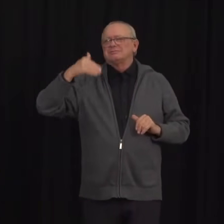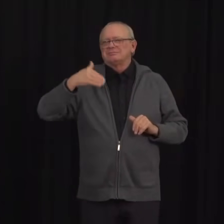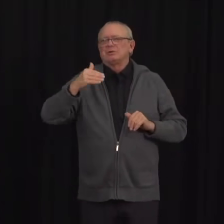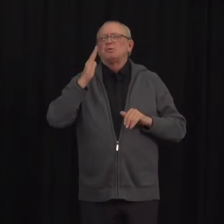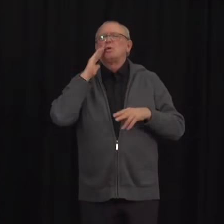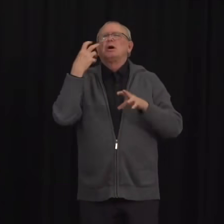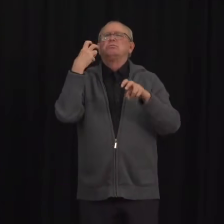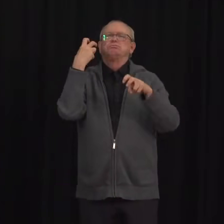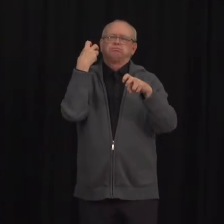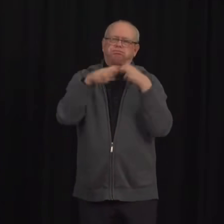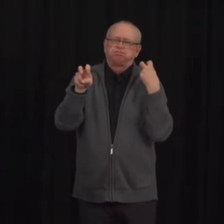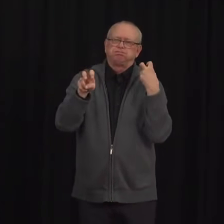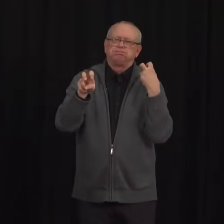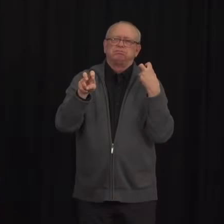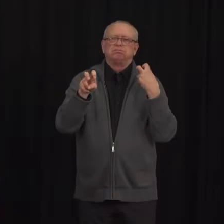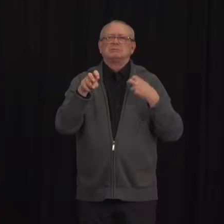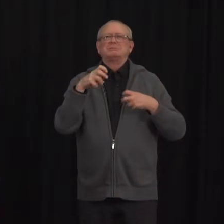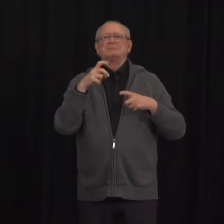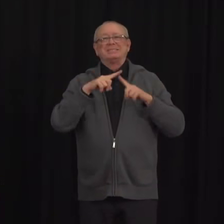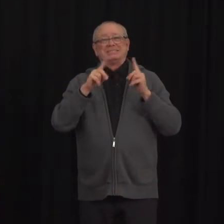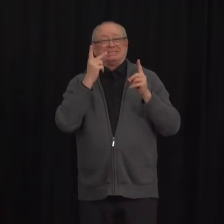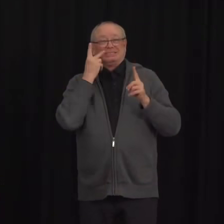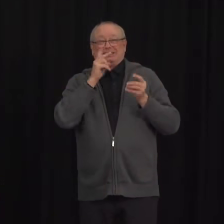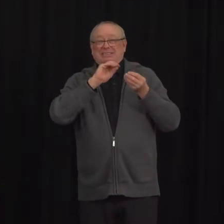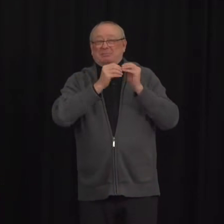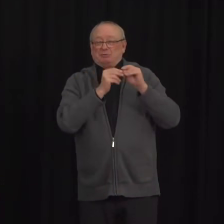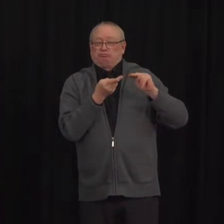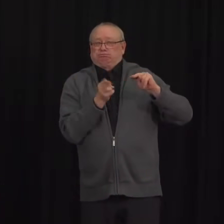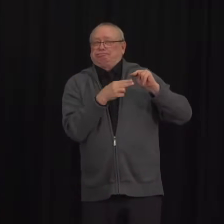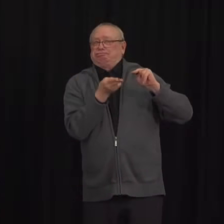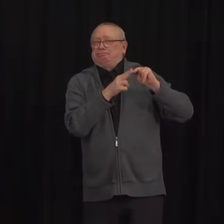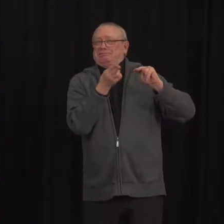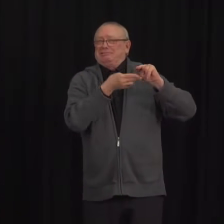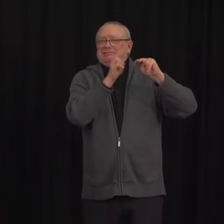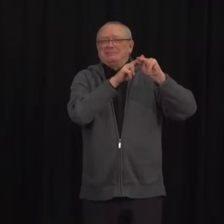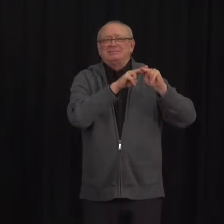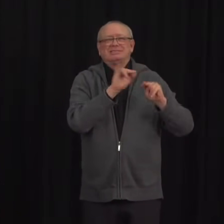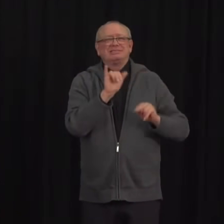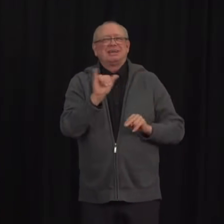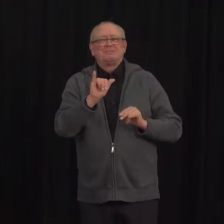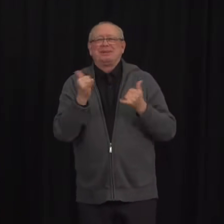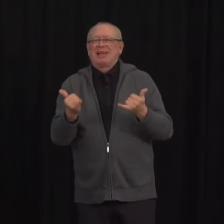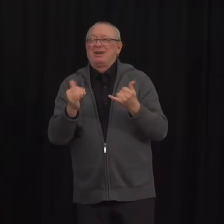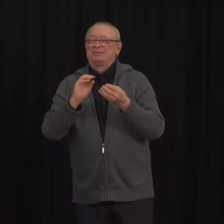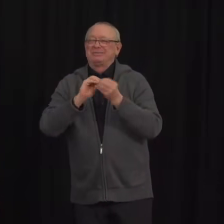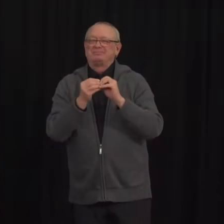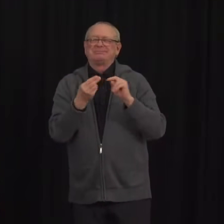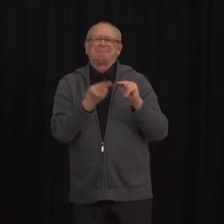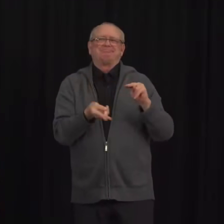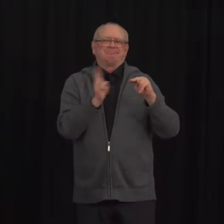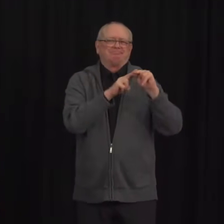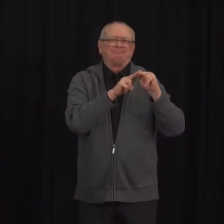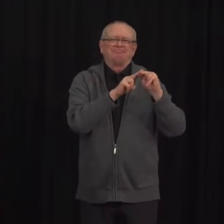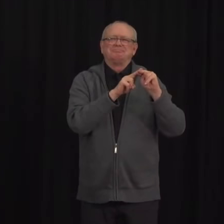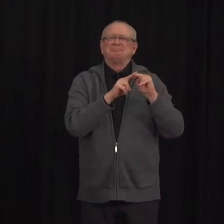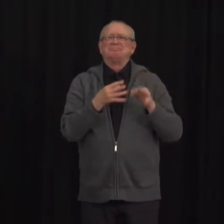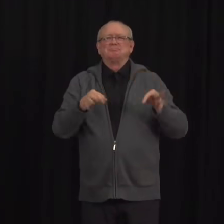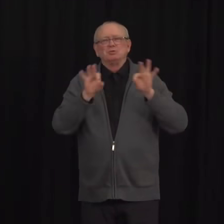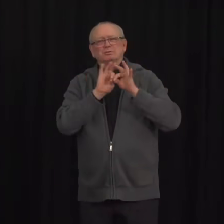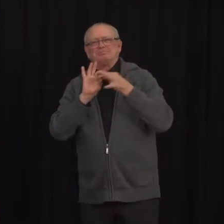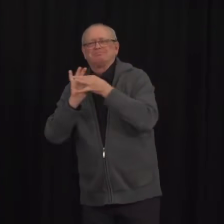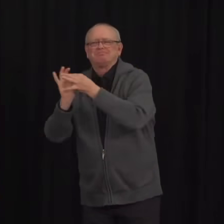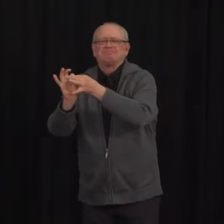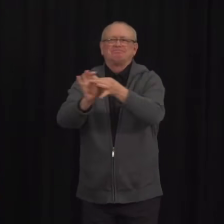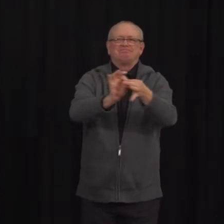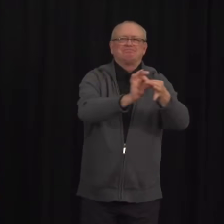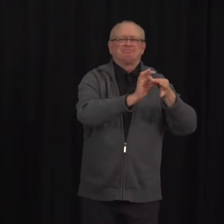we have seen with recent numbers, and will see with today's, it is critical that we all continue to do our part and look at changes that we can